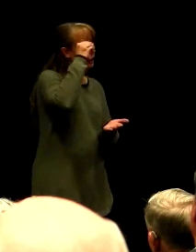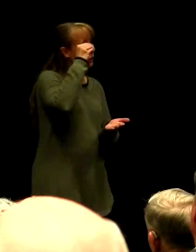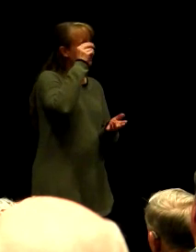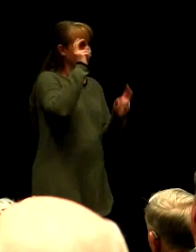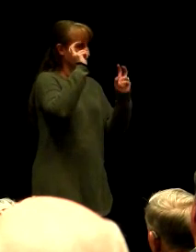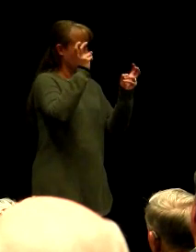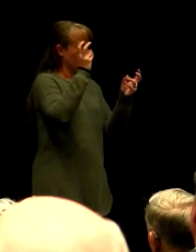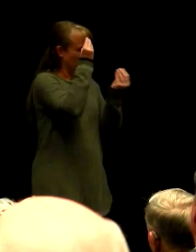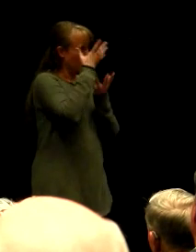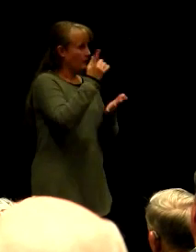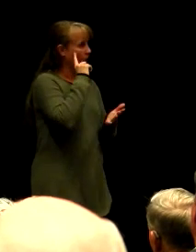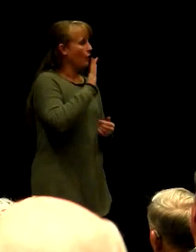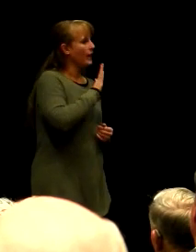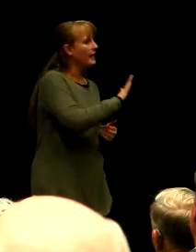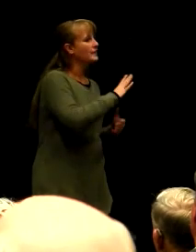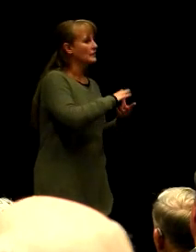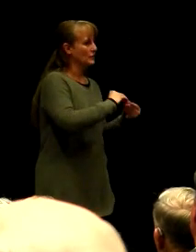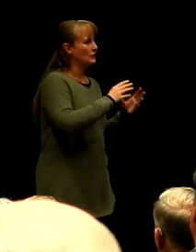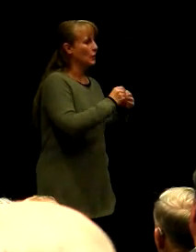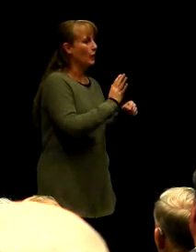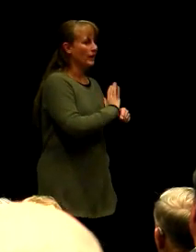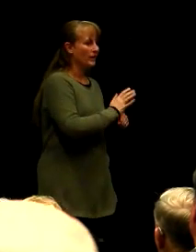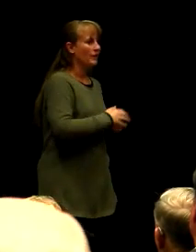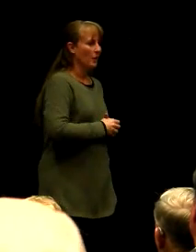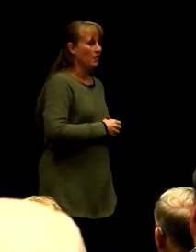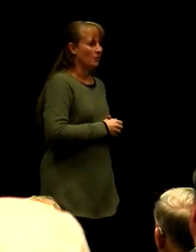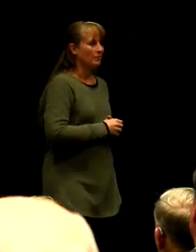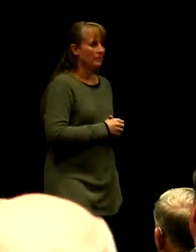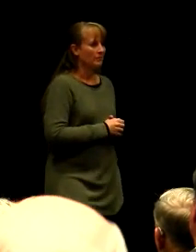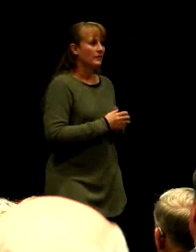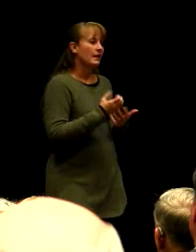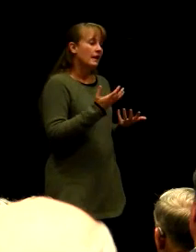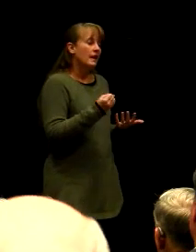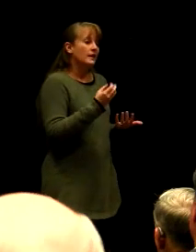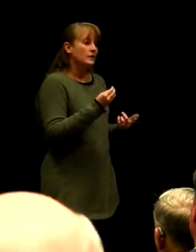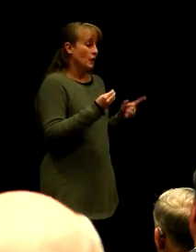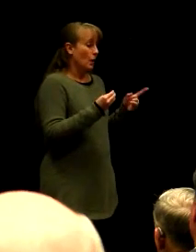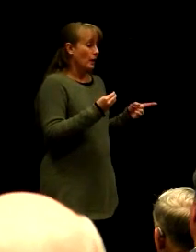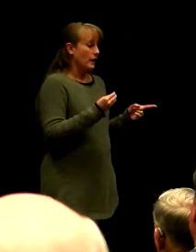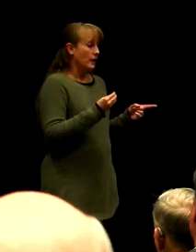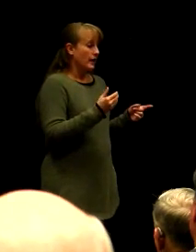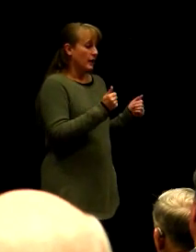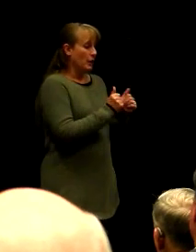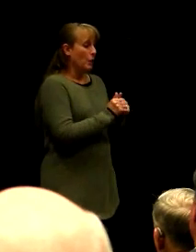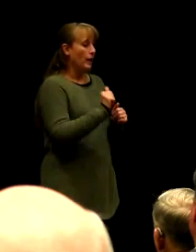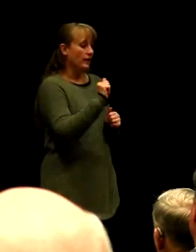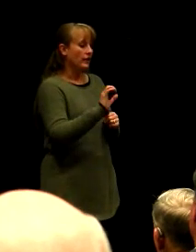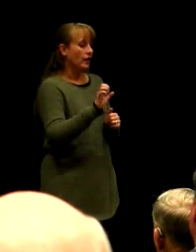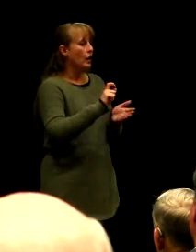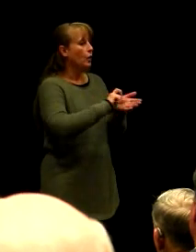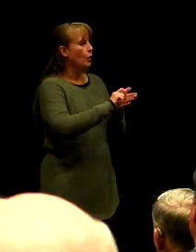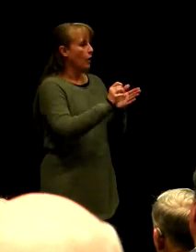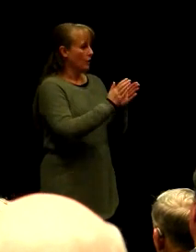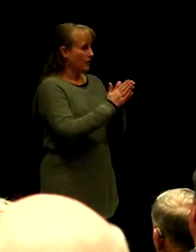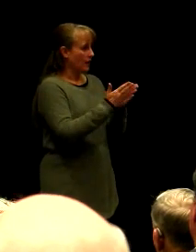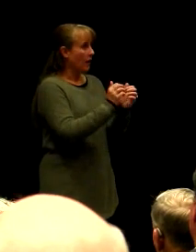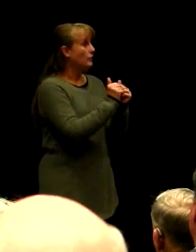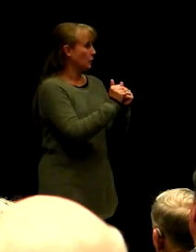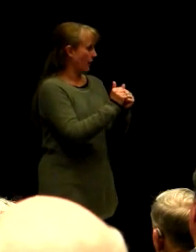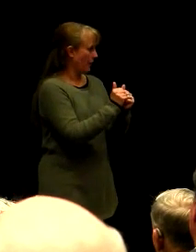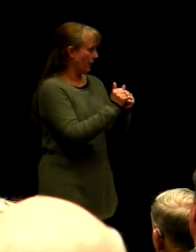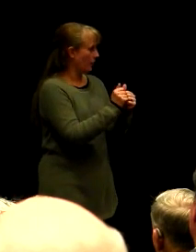subject for this story that he was going to tell in film. And so he and Clark wrote the novel